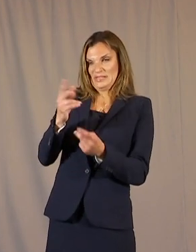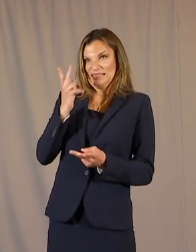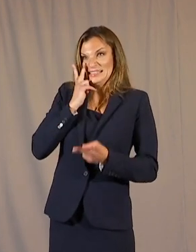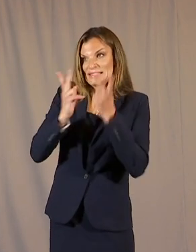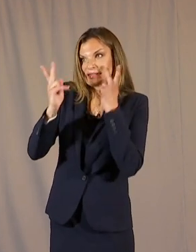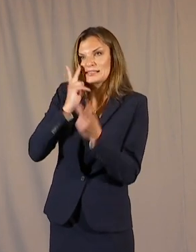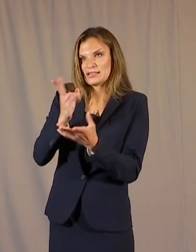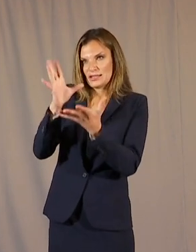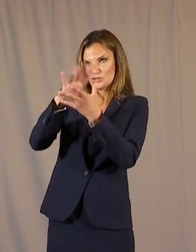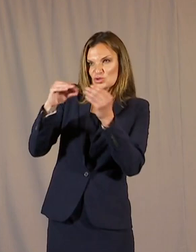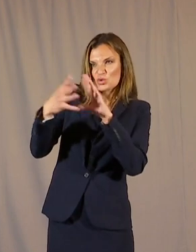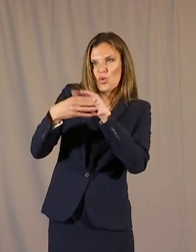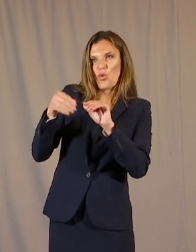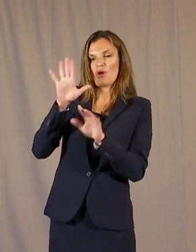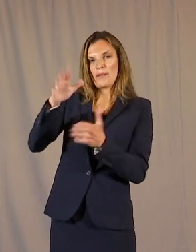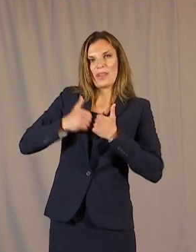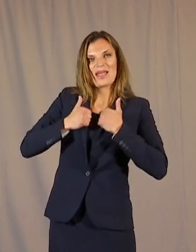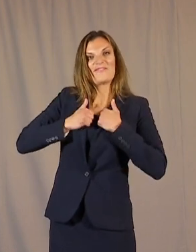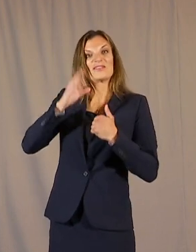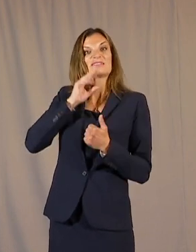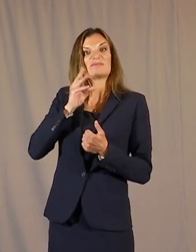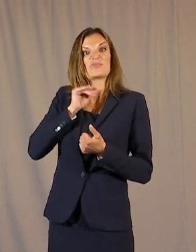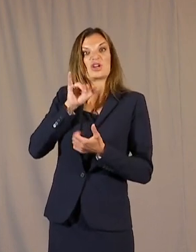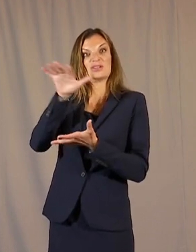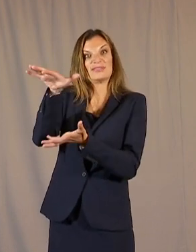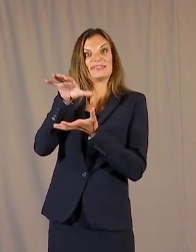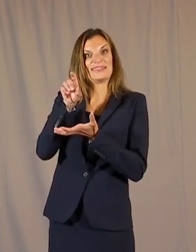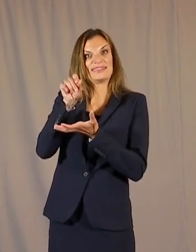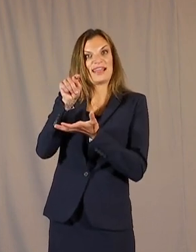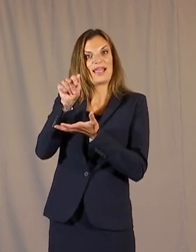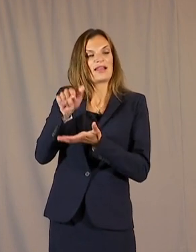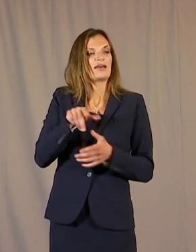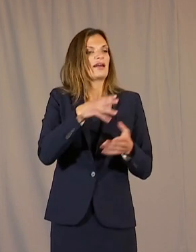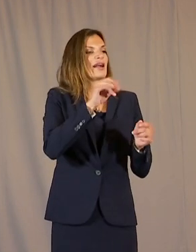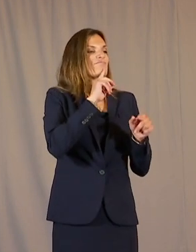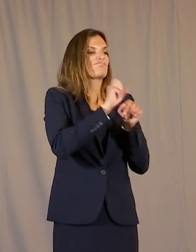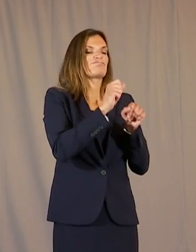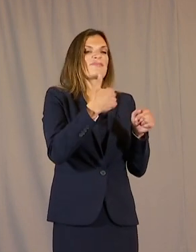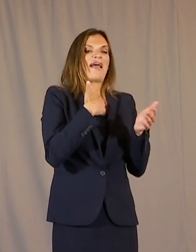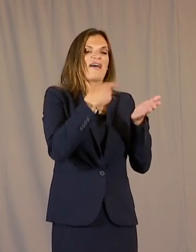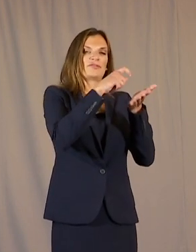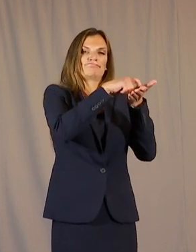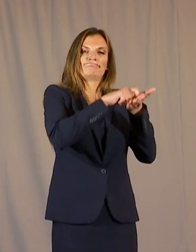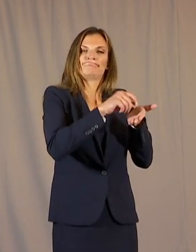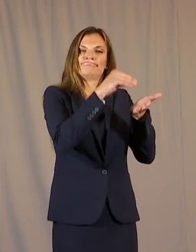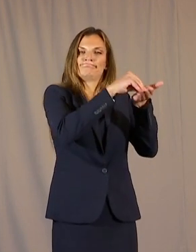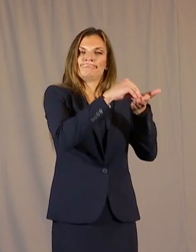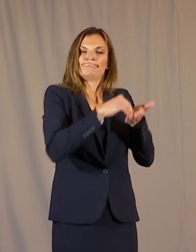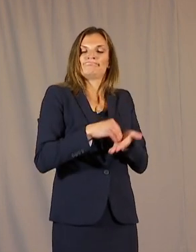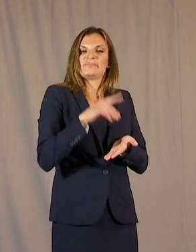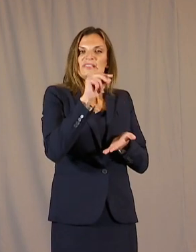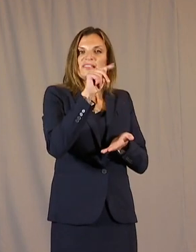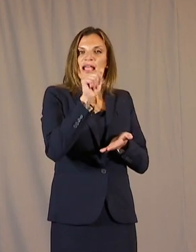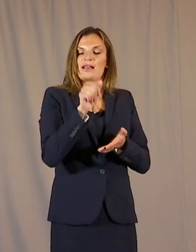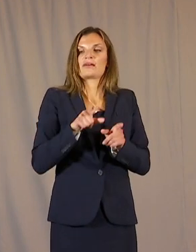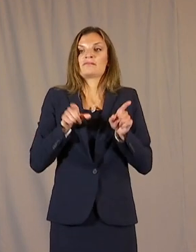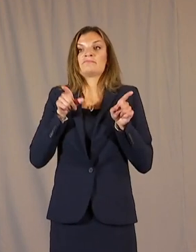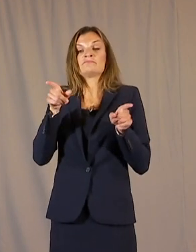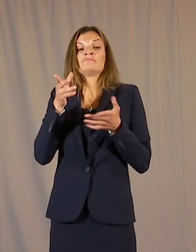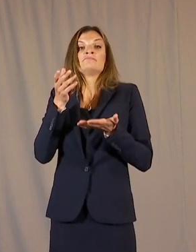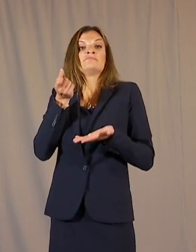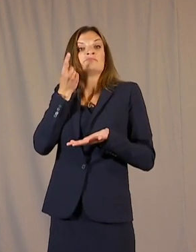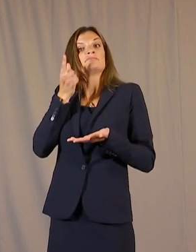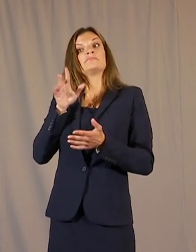stories sometimes are the only source of information for certain cultures, and we cannot rob people of